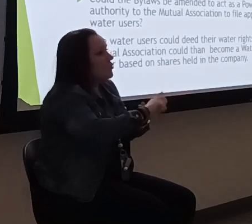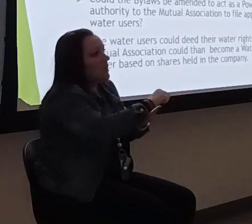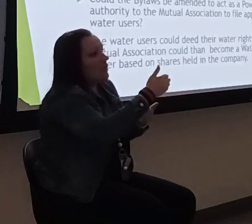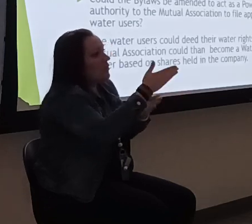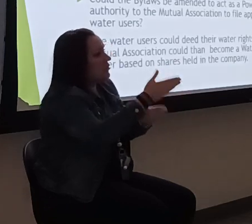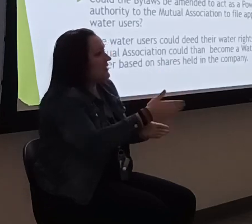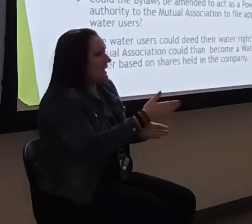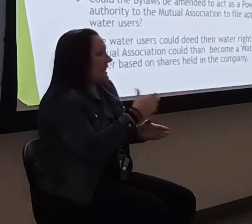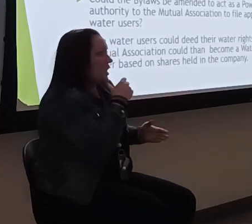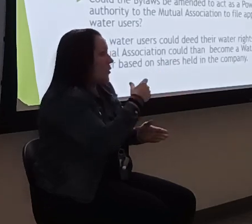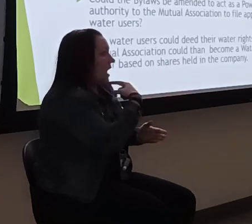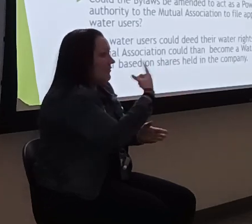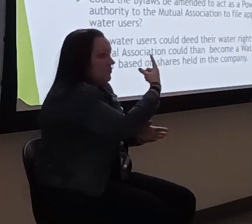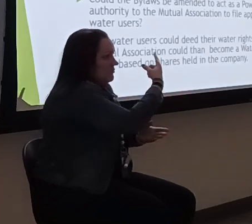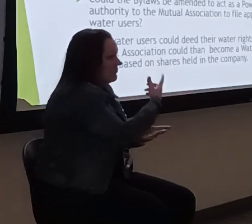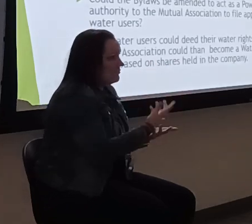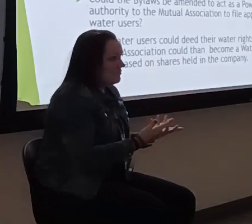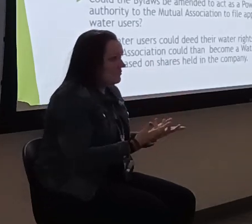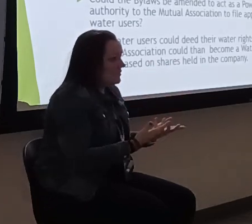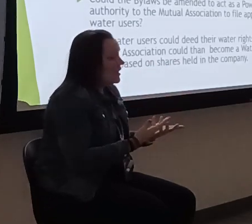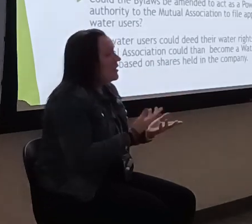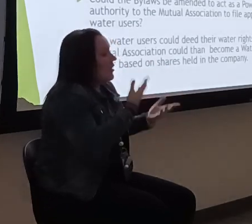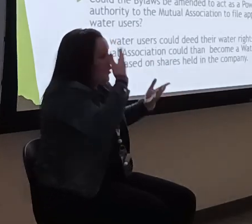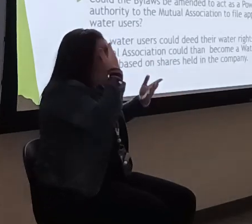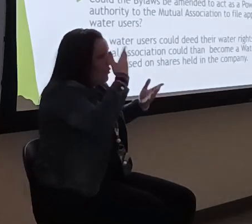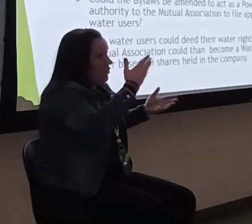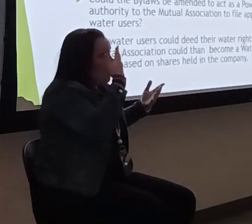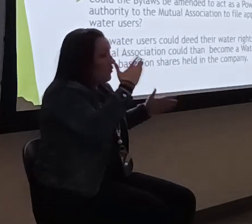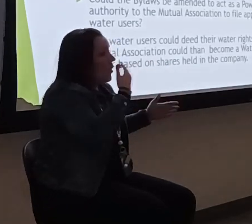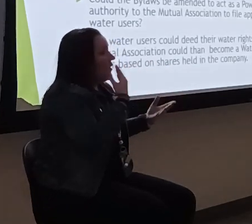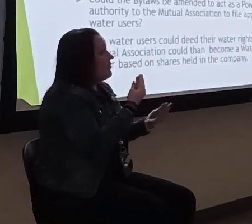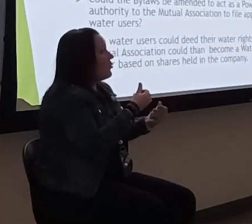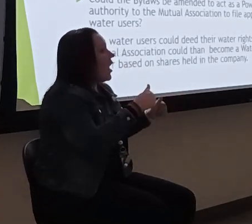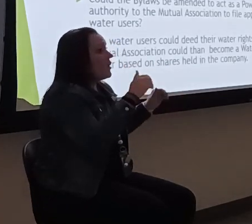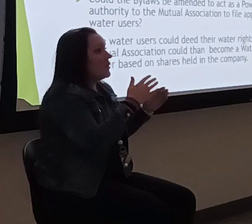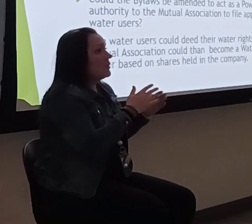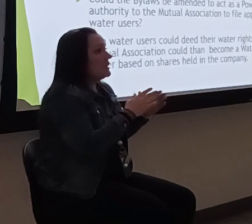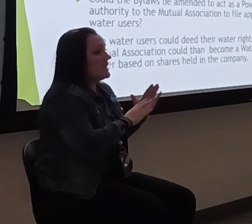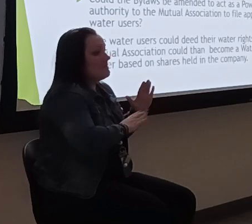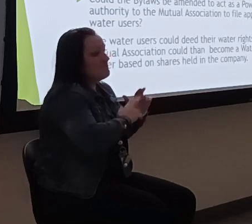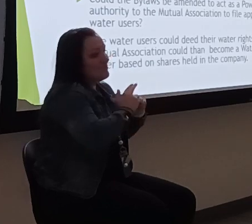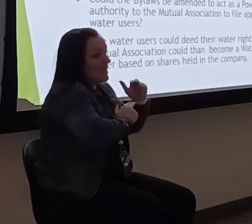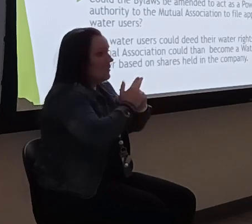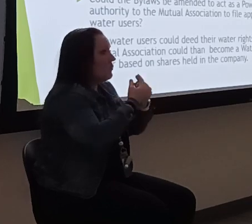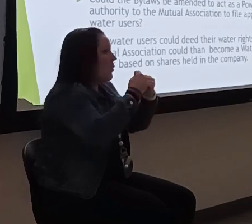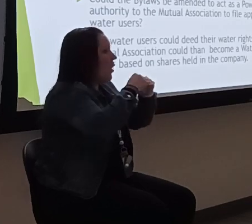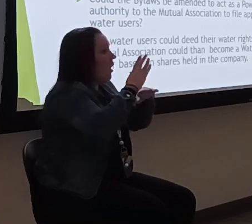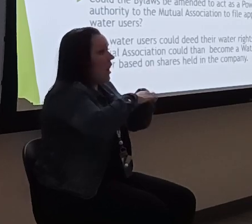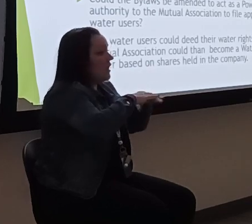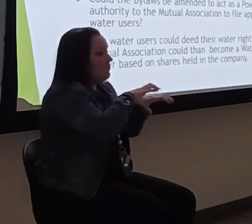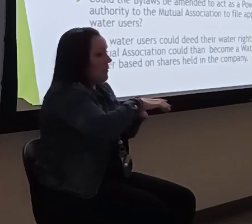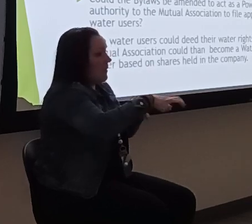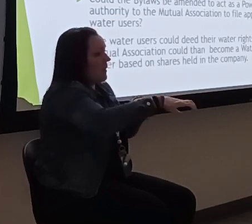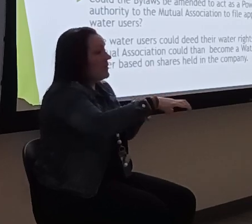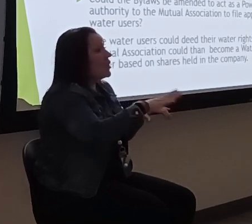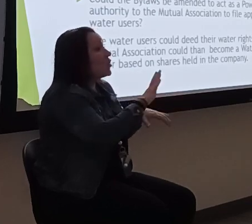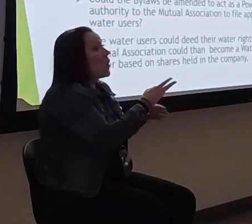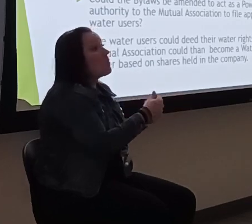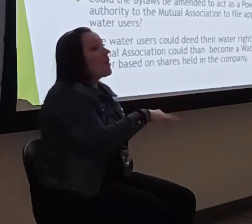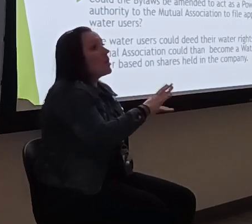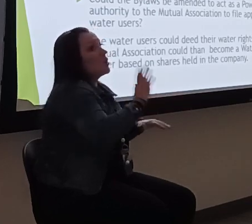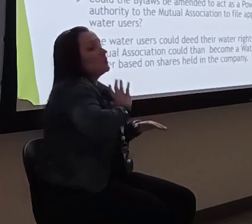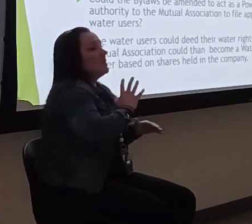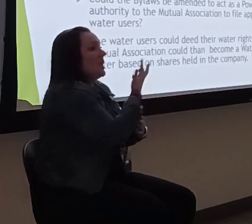else. They don't know if the property's been further developed. Say, for example, your property used to be an